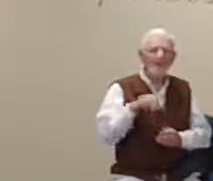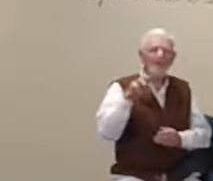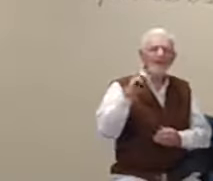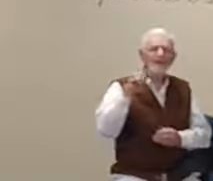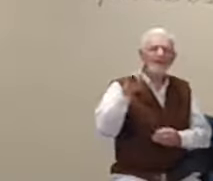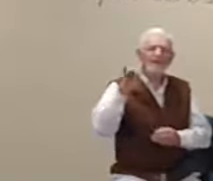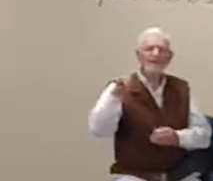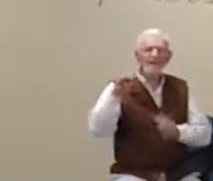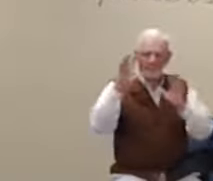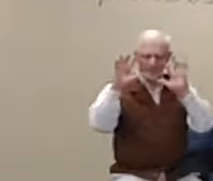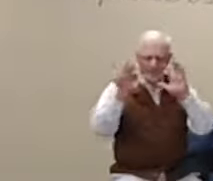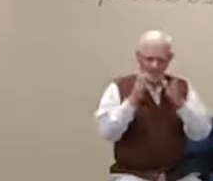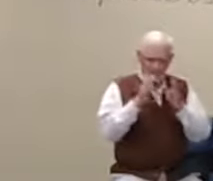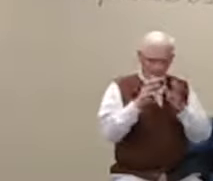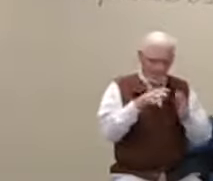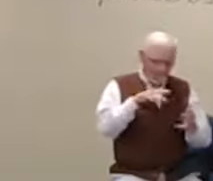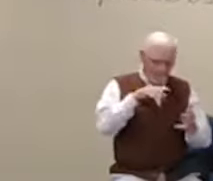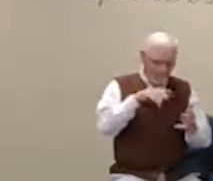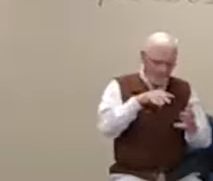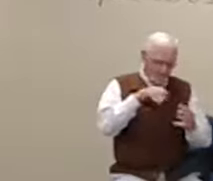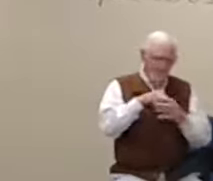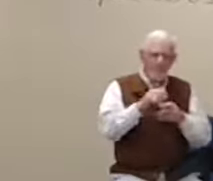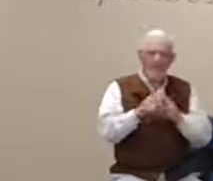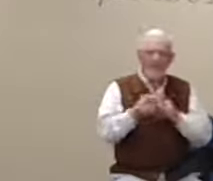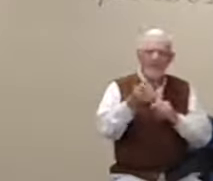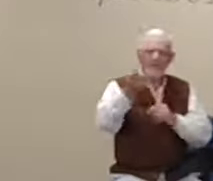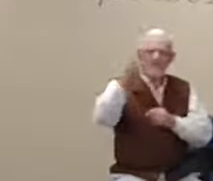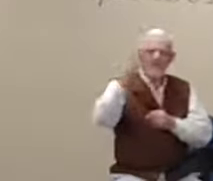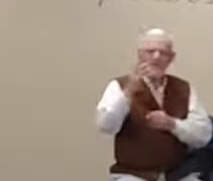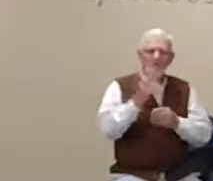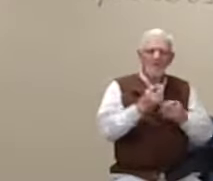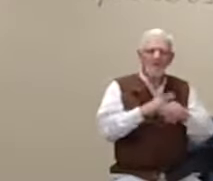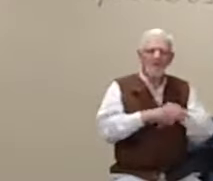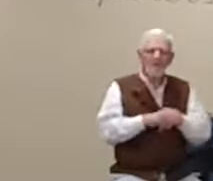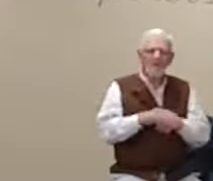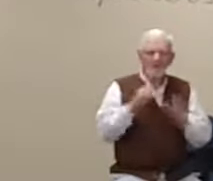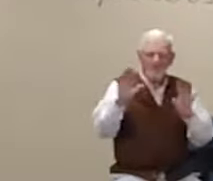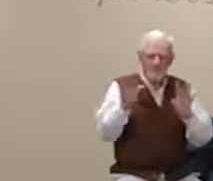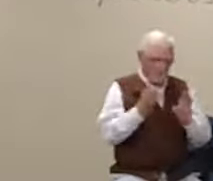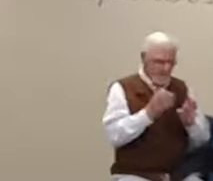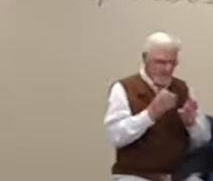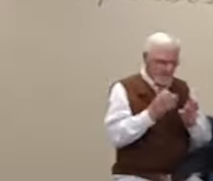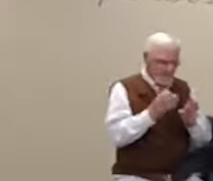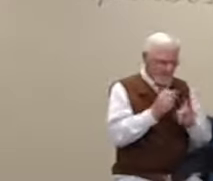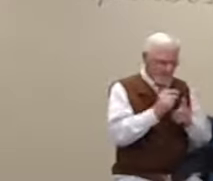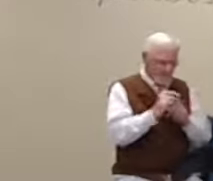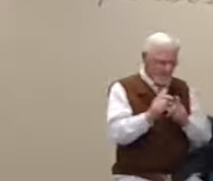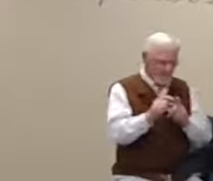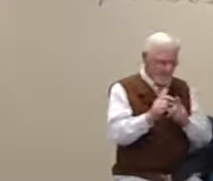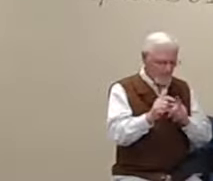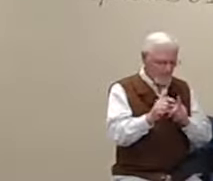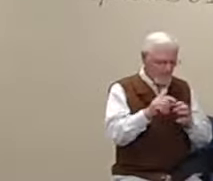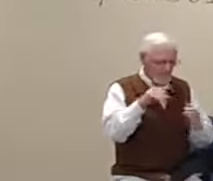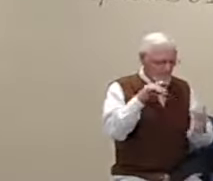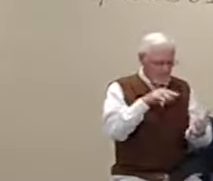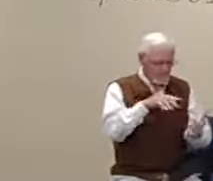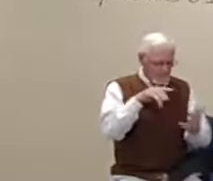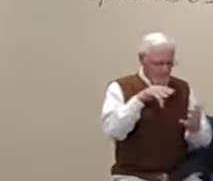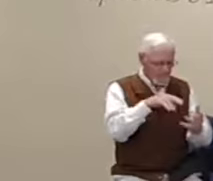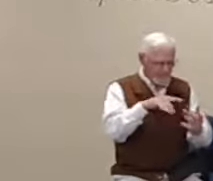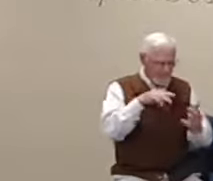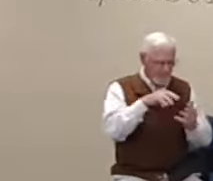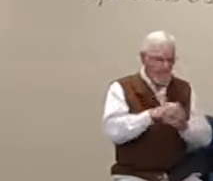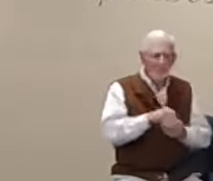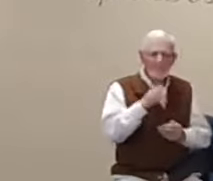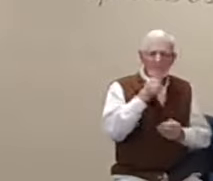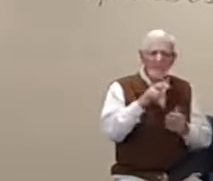of God. And sometimes that means that my time is going to be spent in one or two verses or one chapter versus reading, you know, your 15